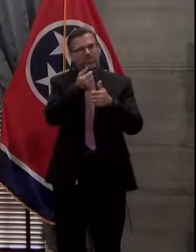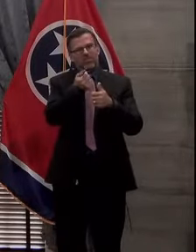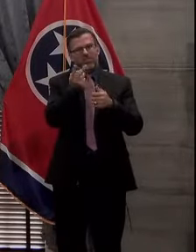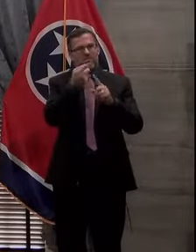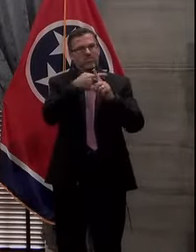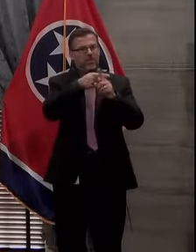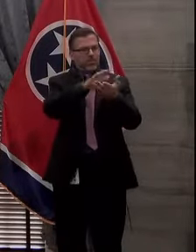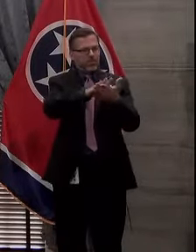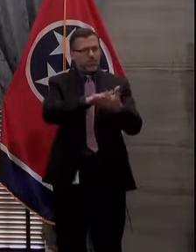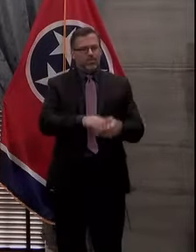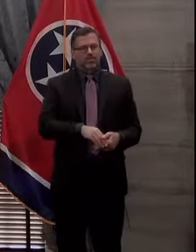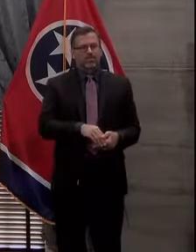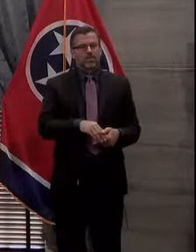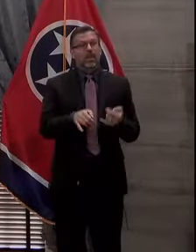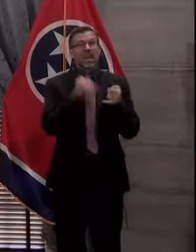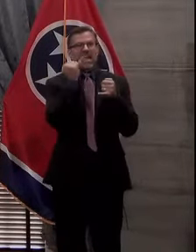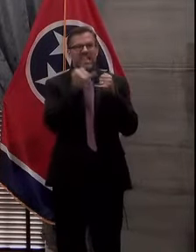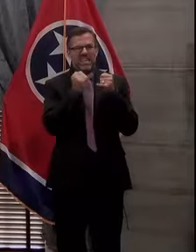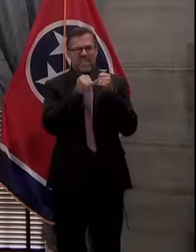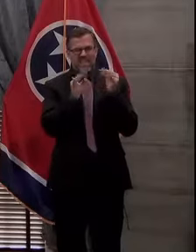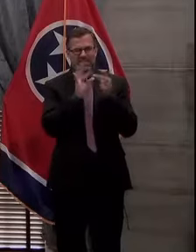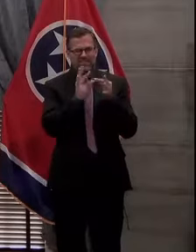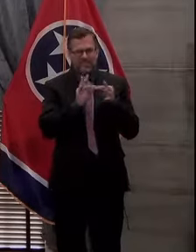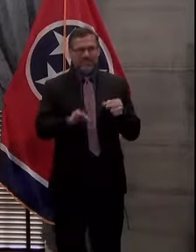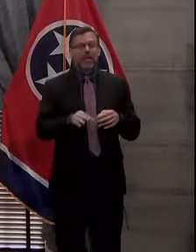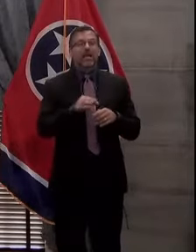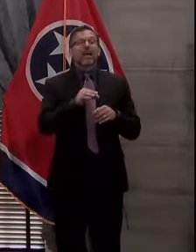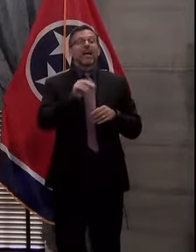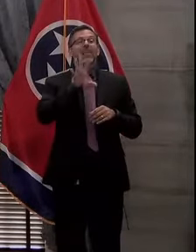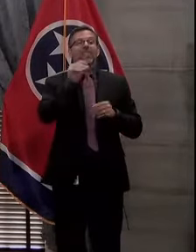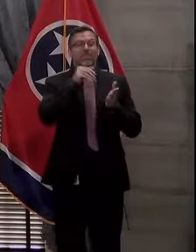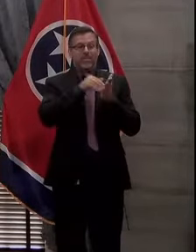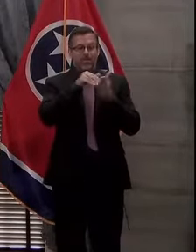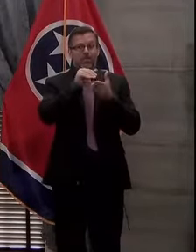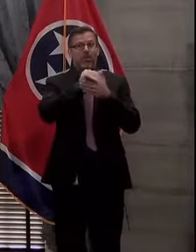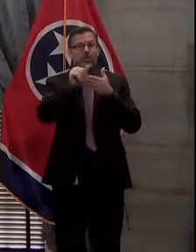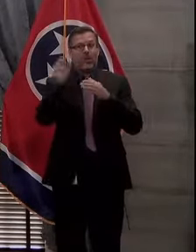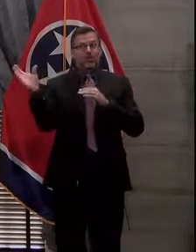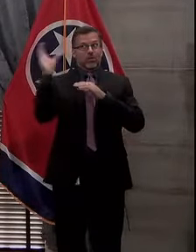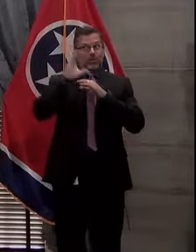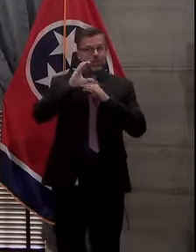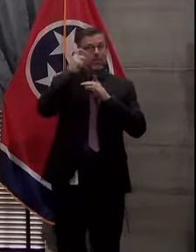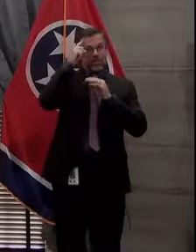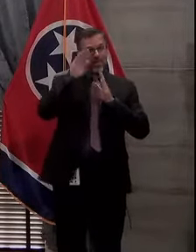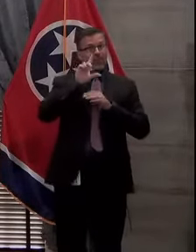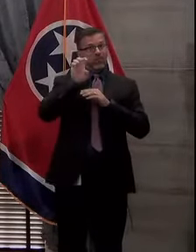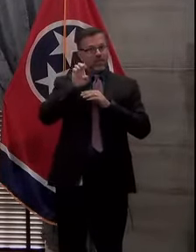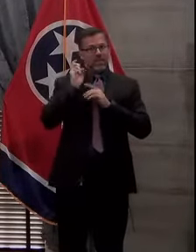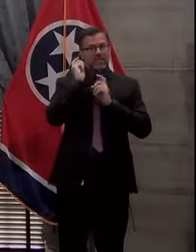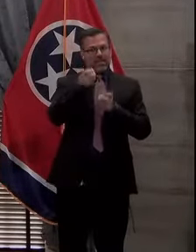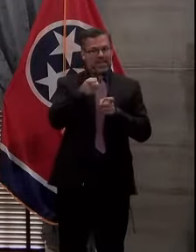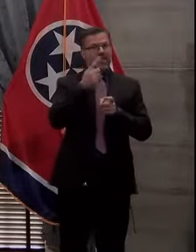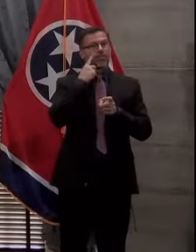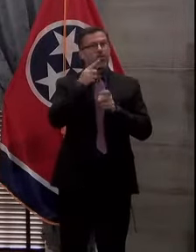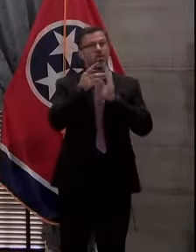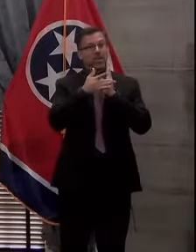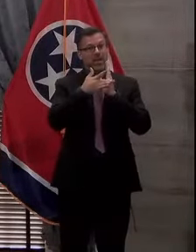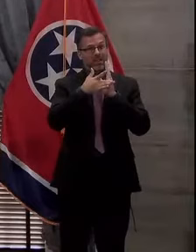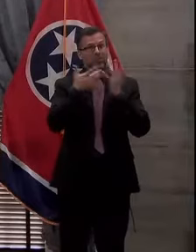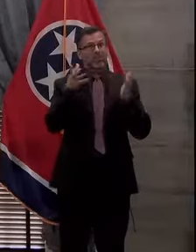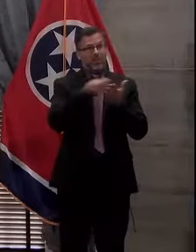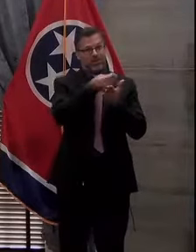finally, I'm very excited to announce that on top of the $50 million that Governor Lee has invested in technology, which purchased